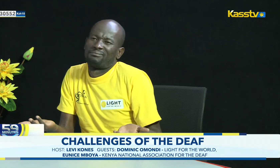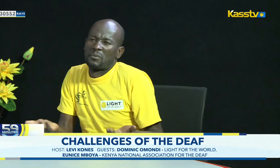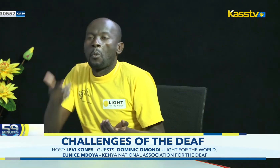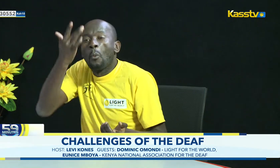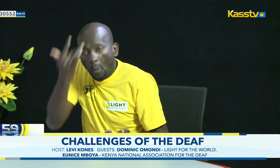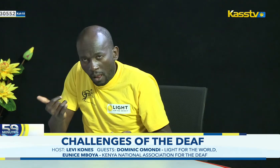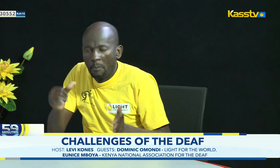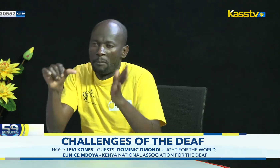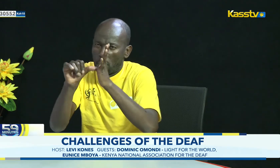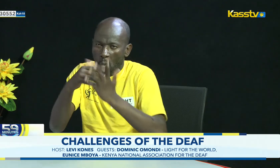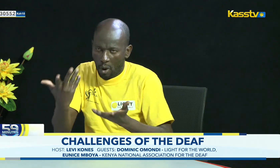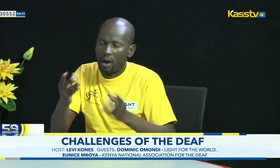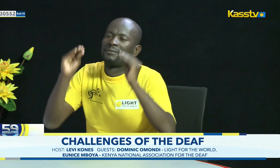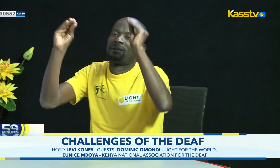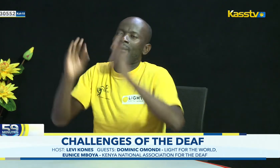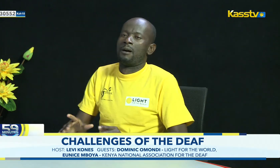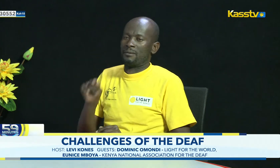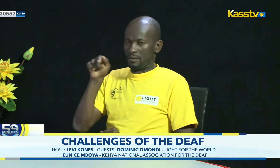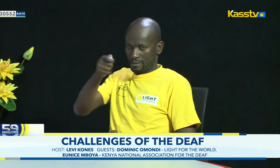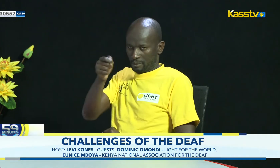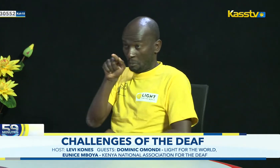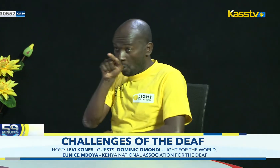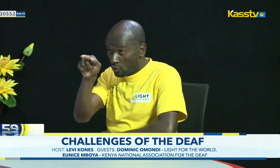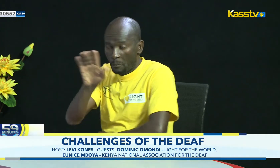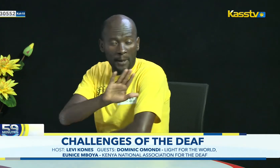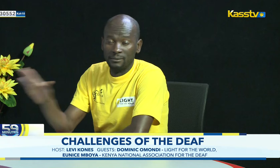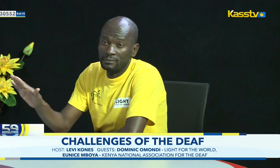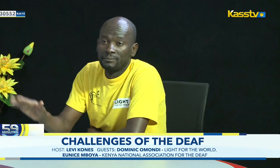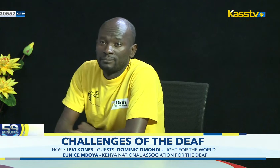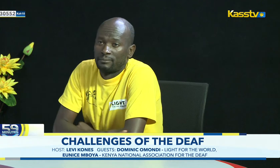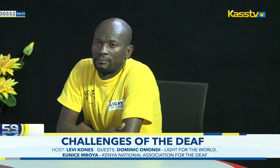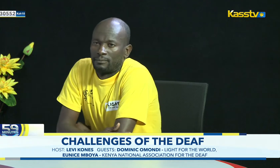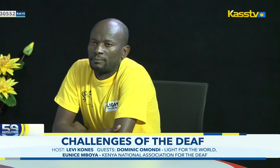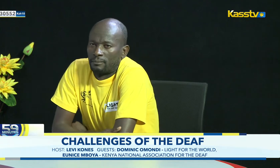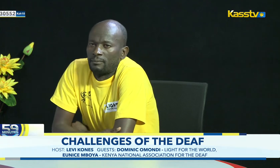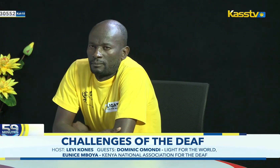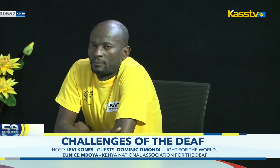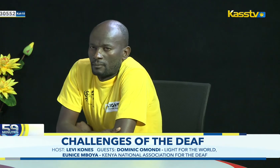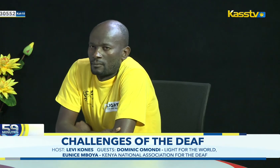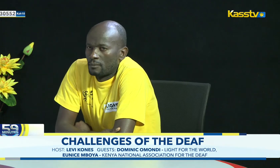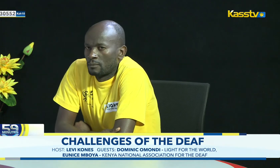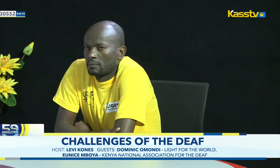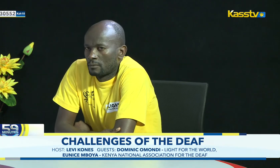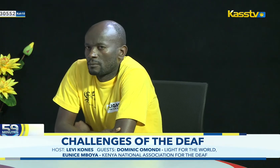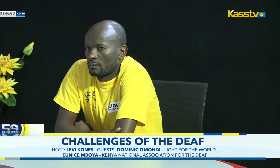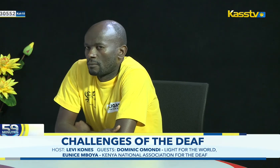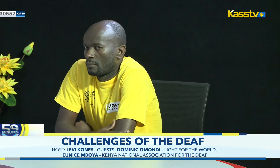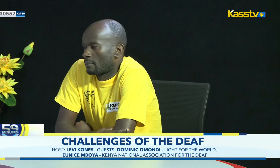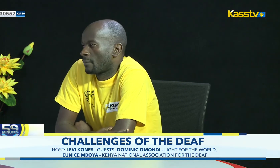getting E's, then the assumption will be what? We can't learn. I think education is very key. Yeah,